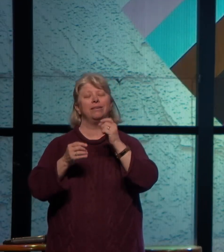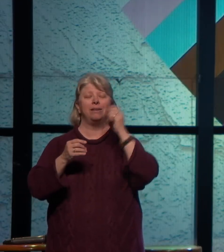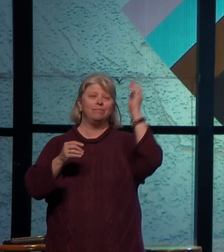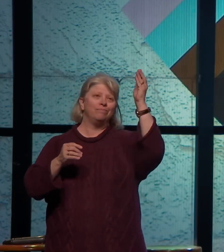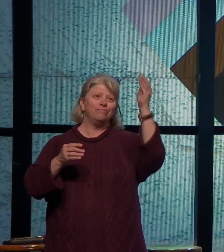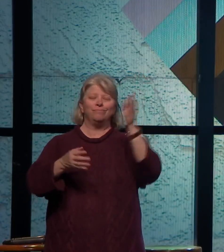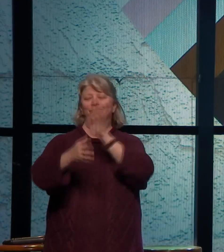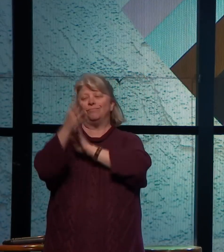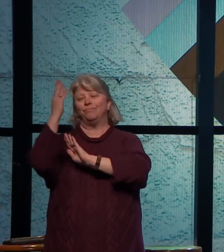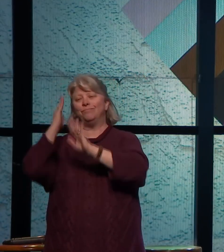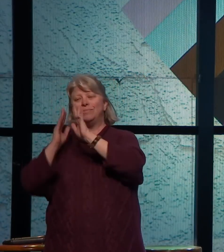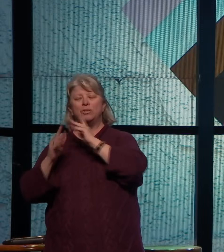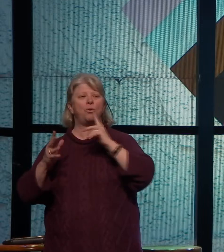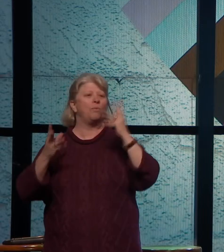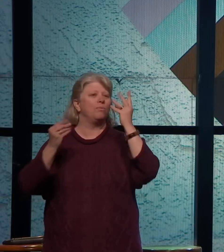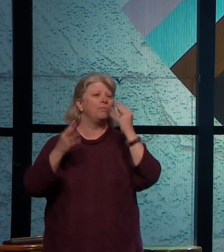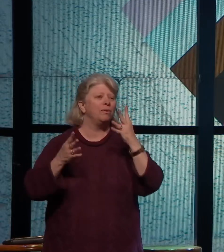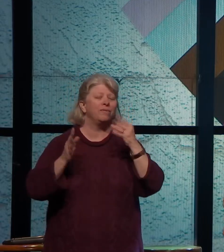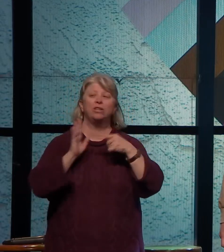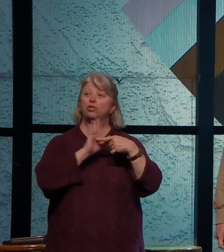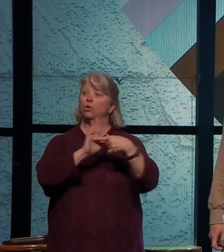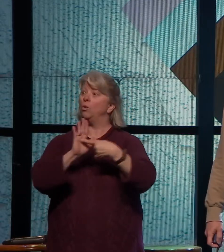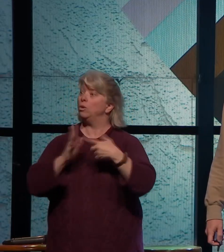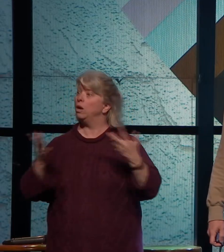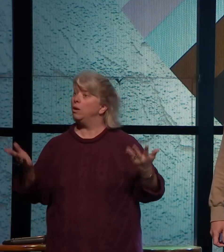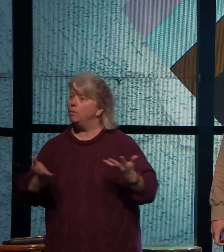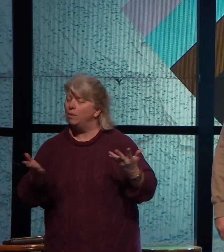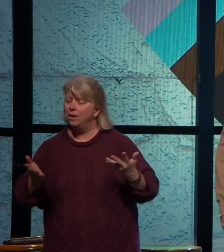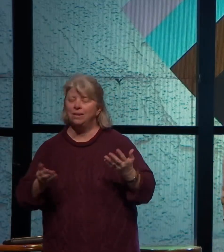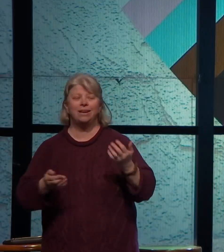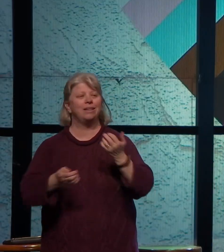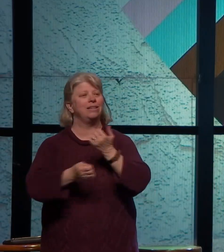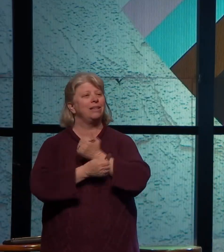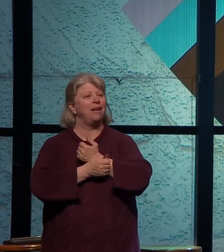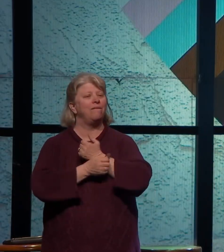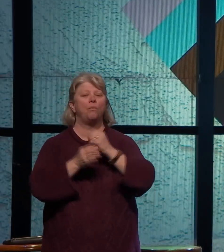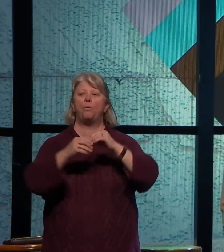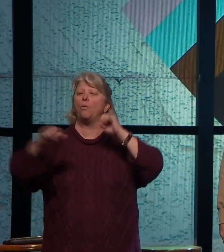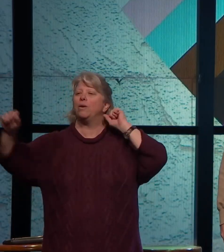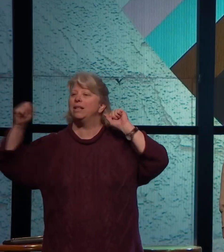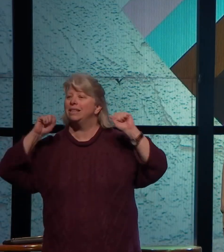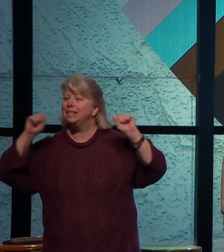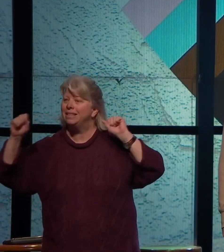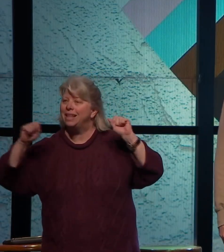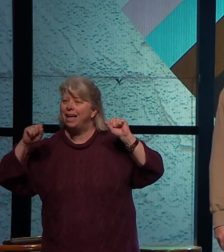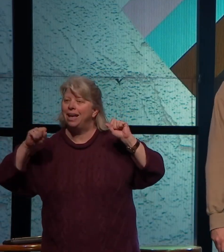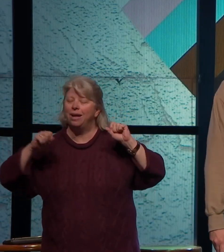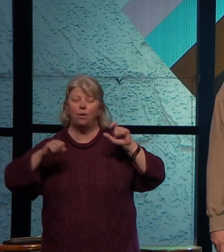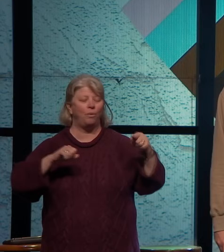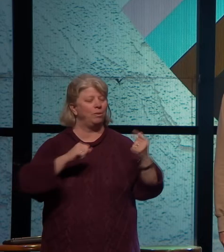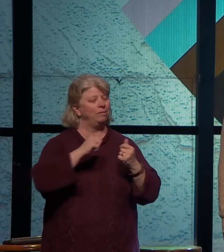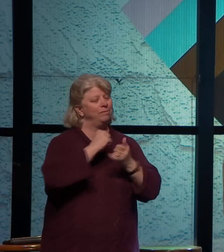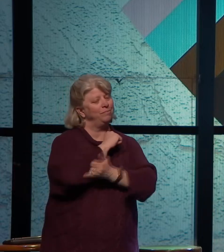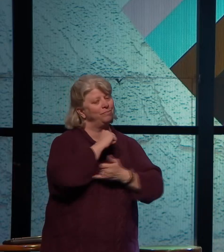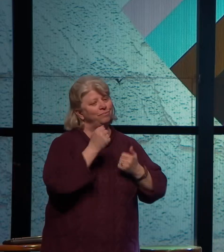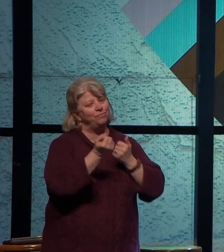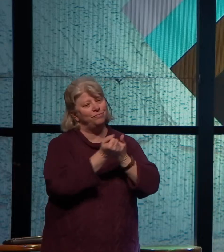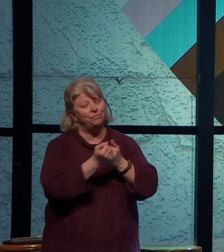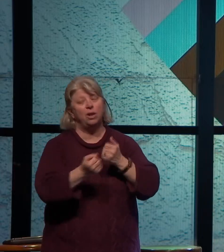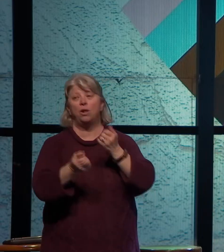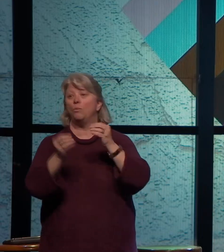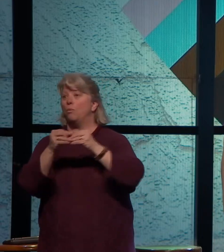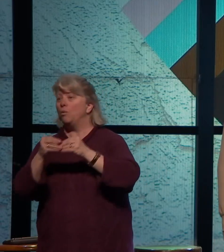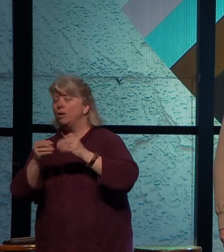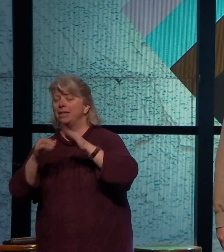and why it's so beautiful, because it shows us that a love that is louder than nationalism, a love that is louder than our